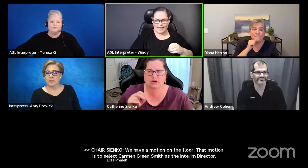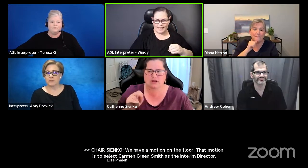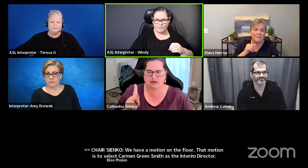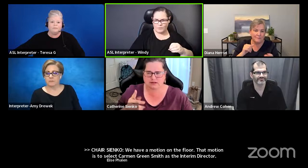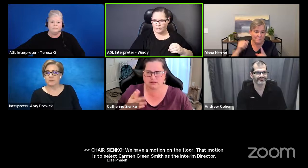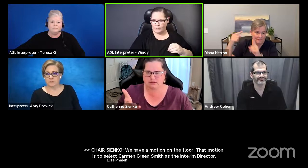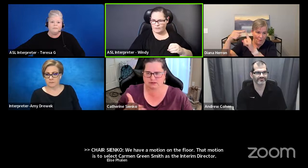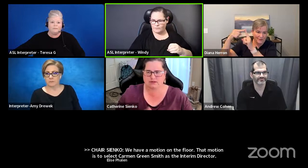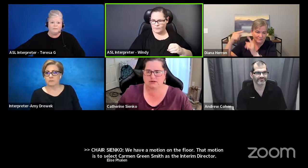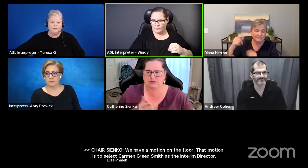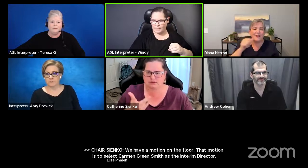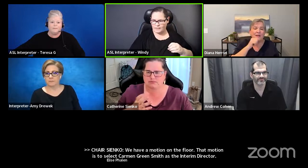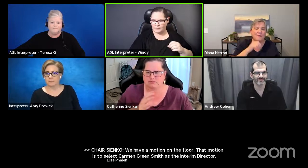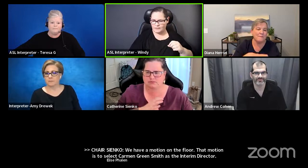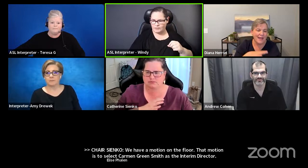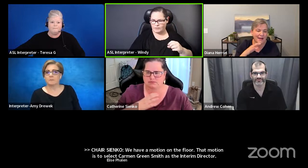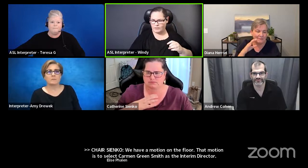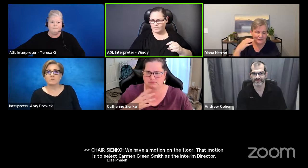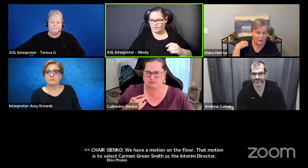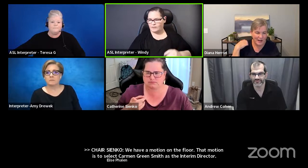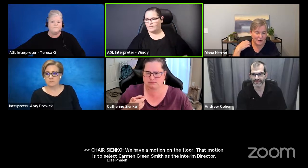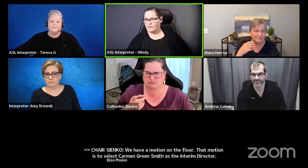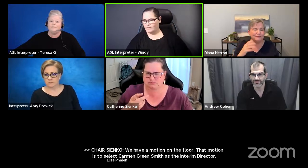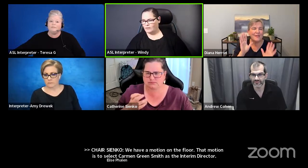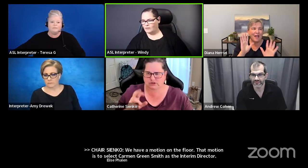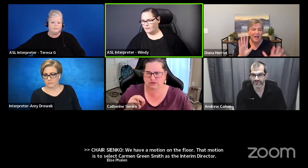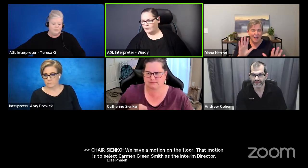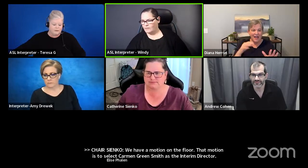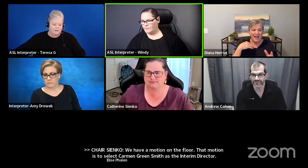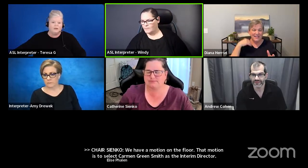Commissioner Herron had a motion on the floor already.